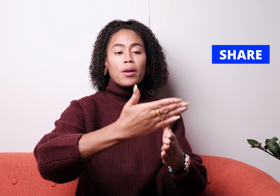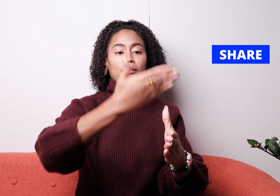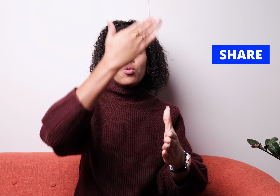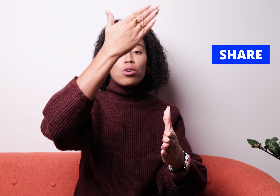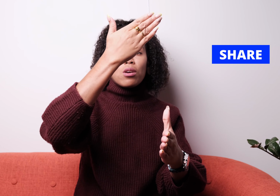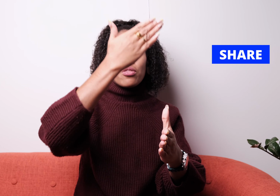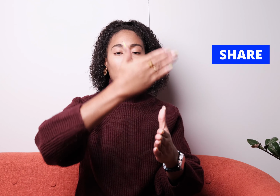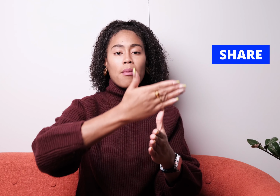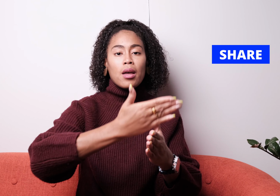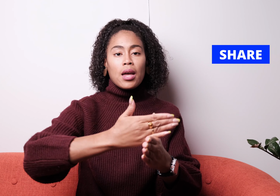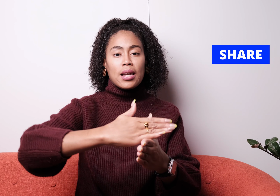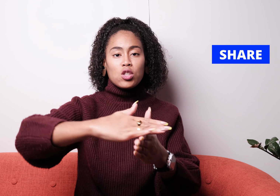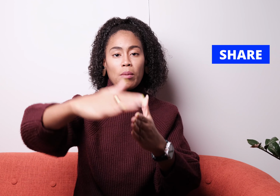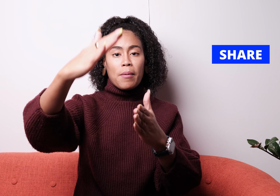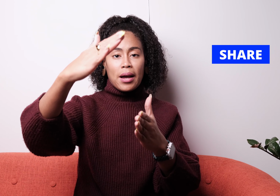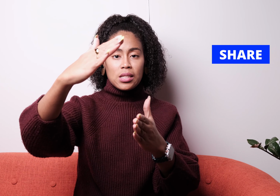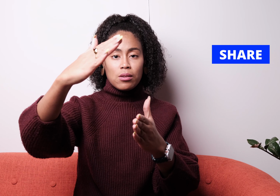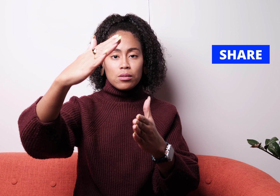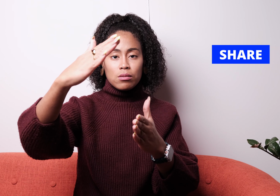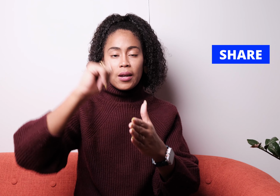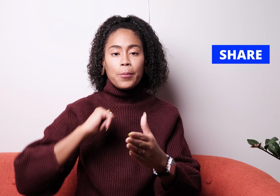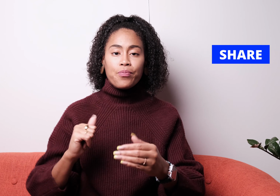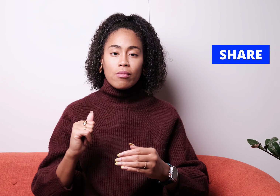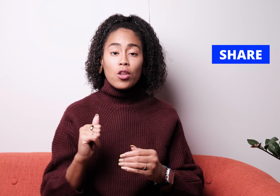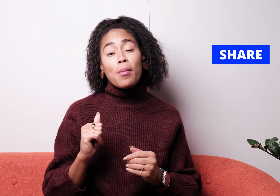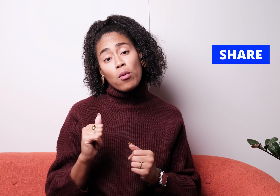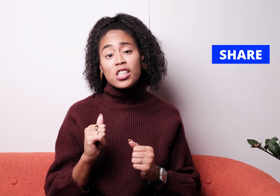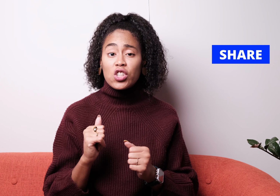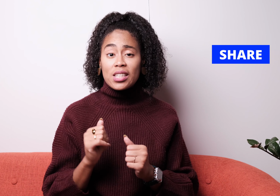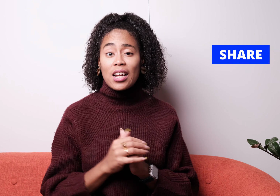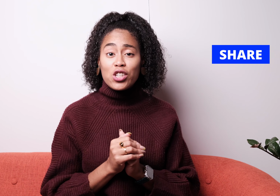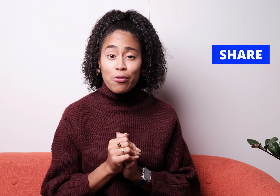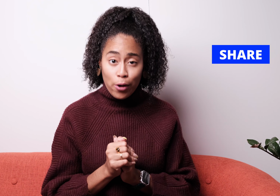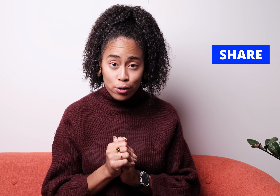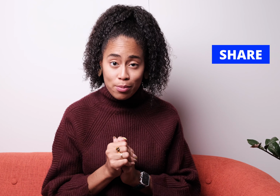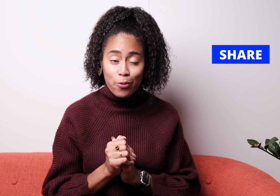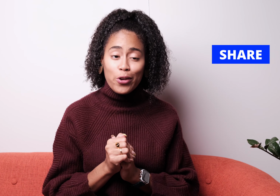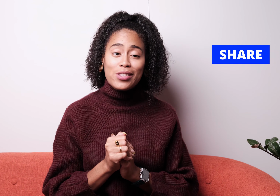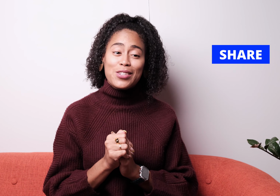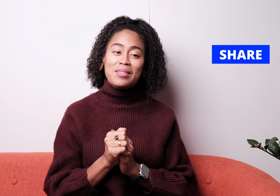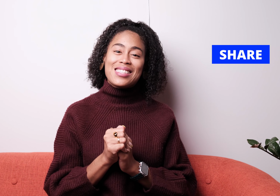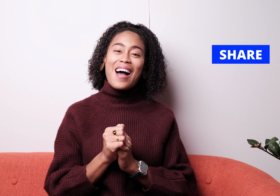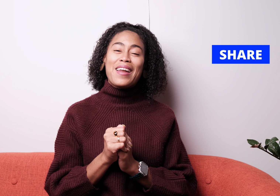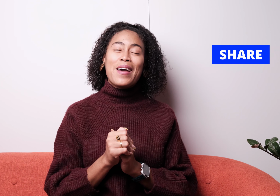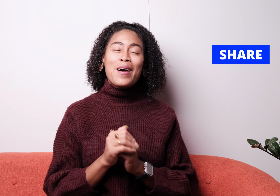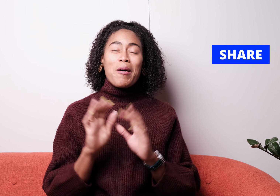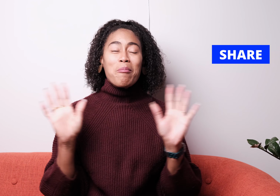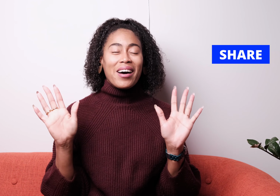up towards our thumb and sweep it back down, right? You may want to teach your kids how to share first before you teach them this sign, but